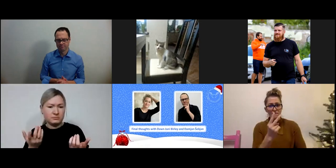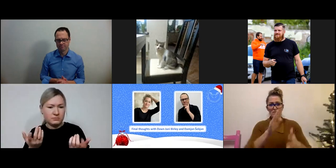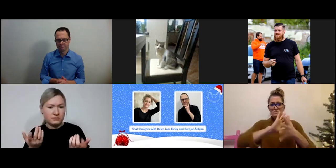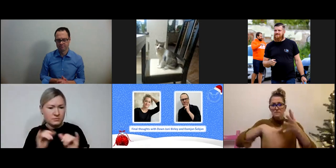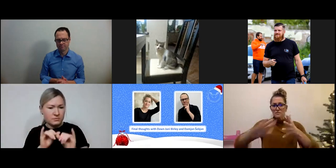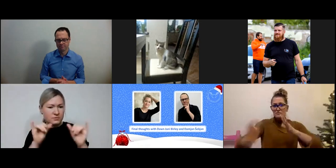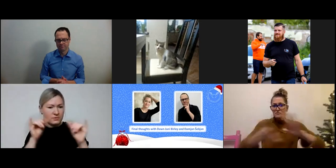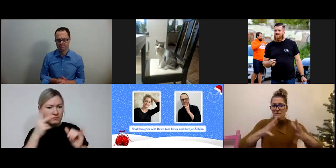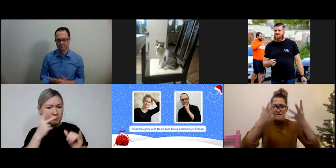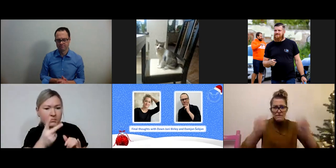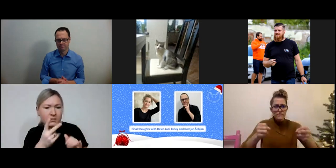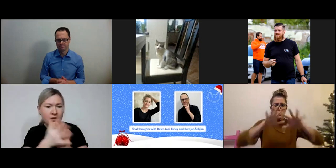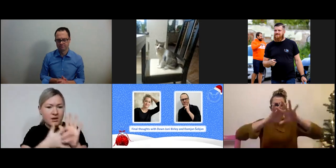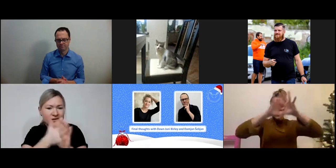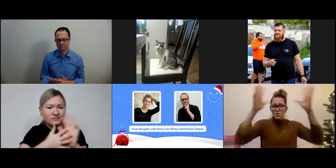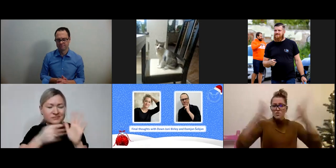lobbying for access